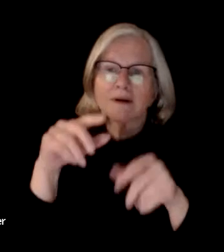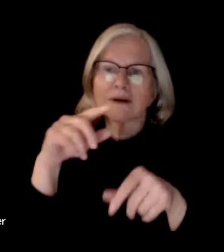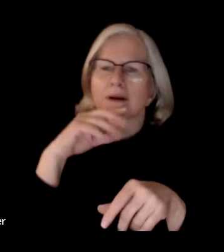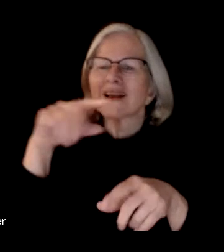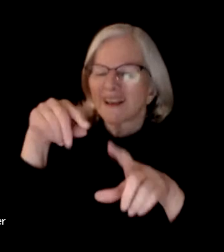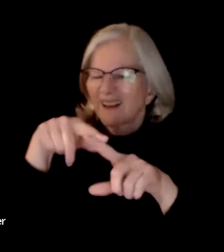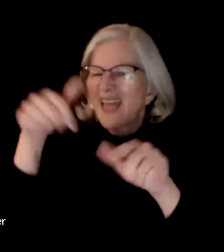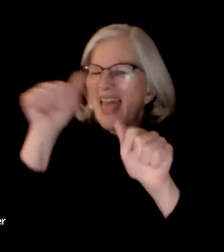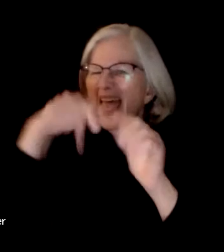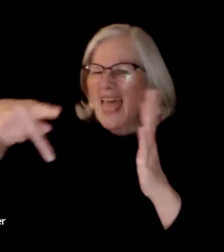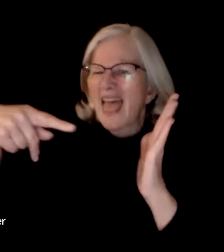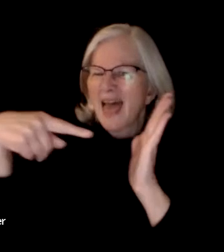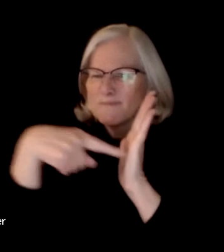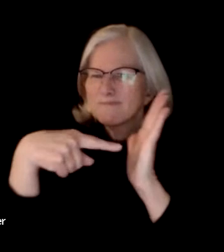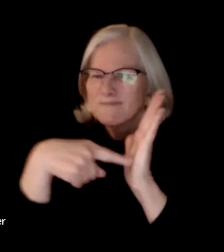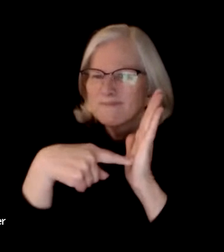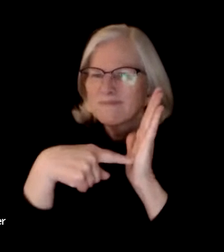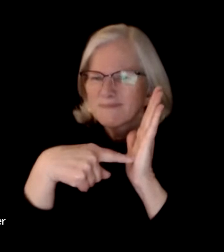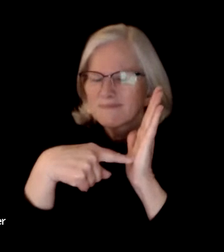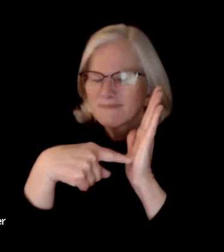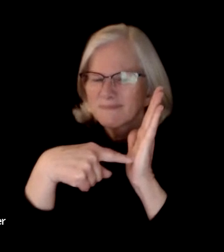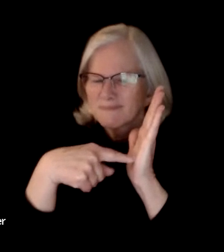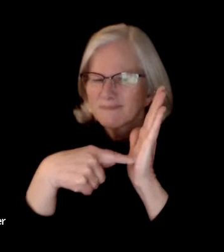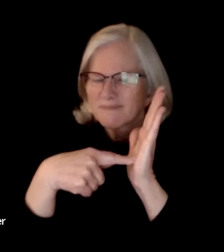pretty significant. Yeah.